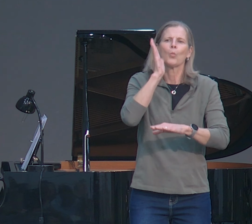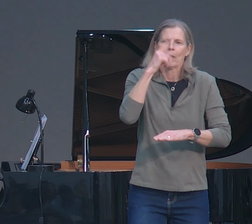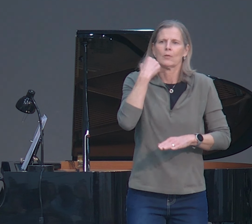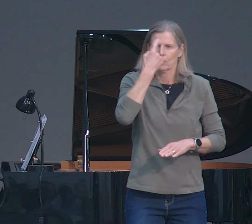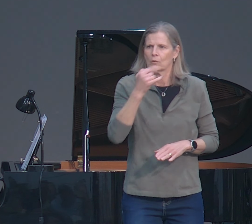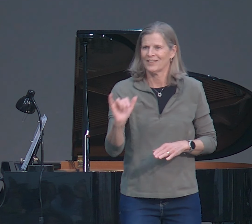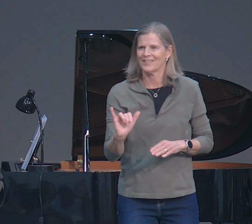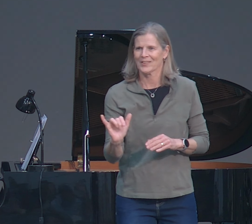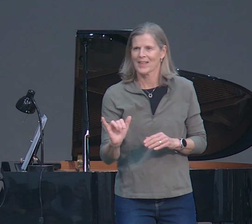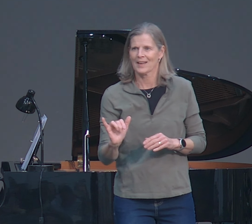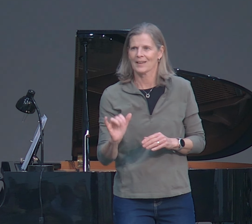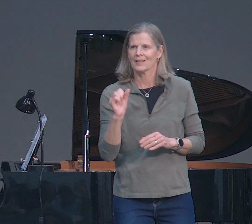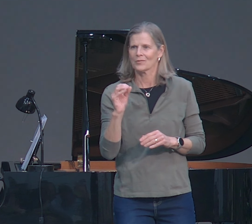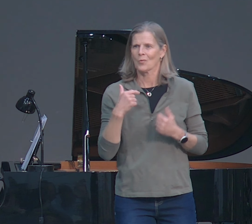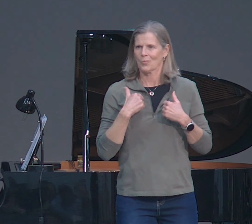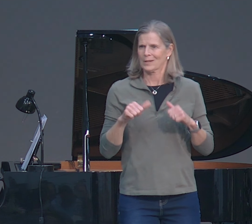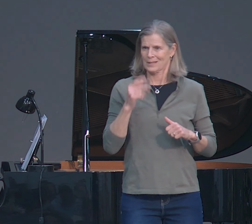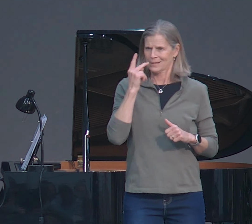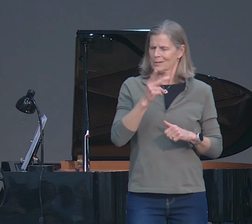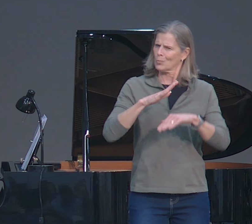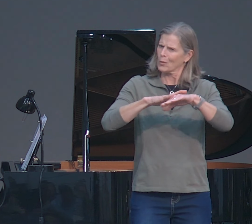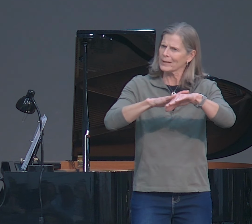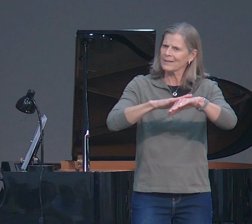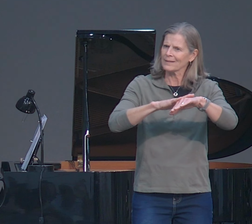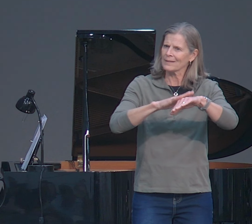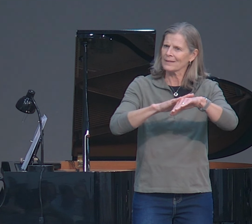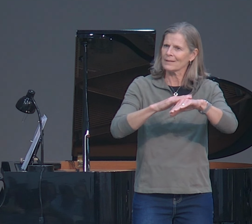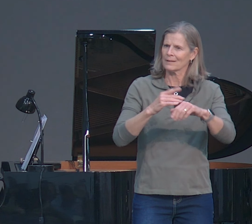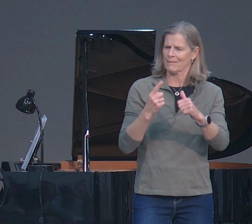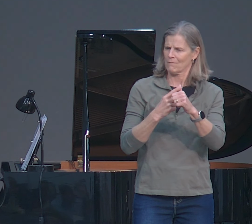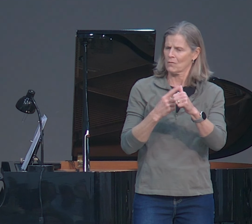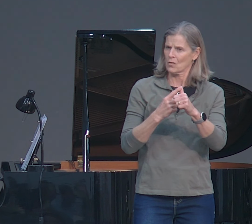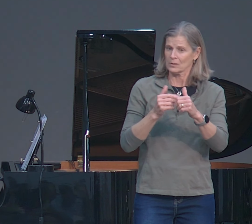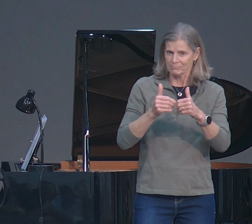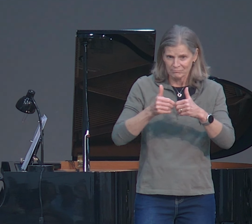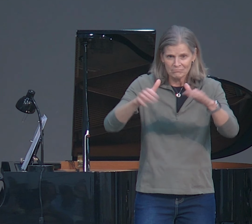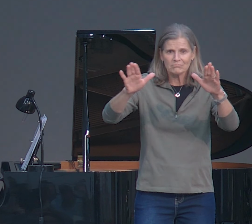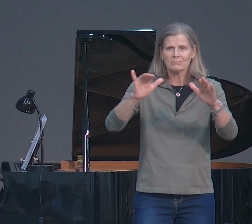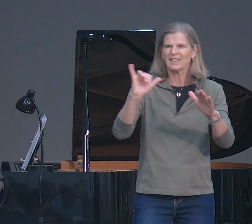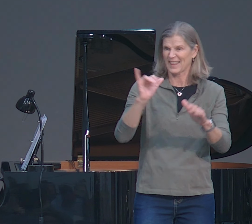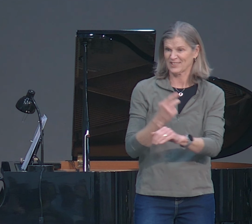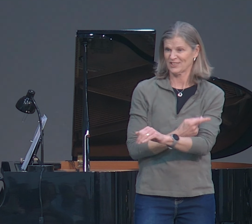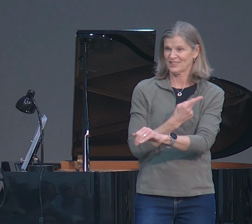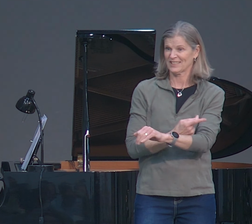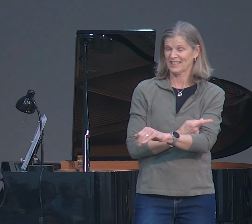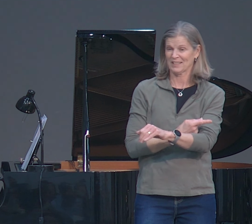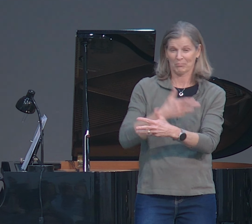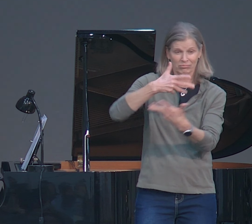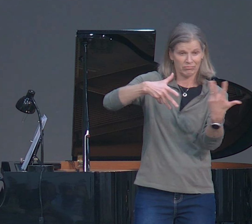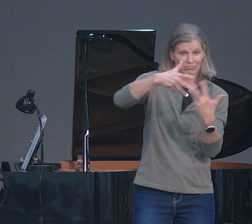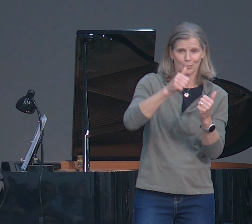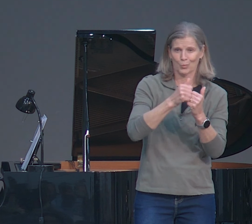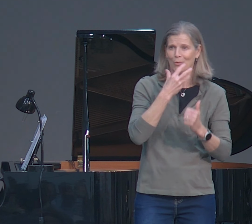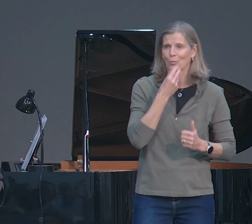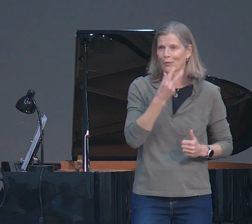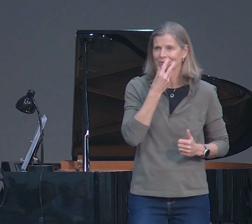like. So we can see the warning that he gives. First, they're being sent out as sheep in the midst of